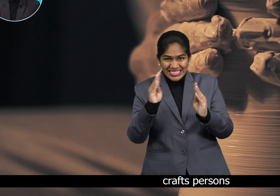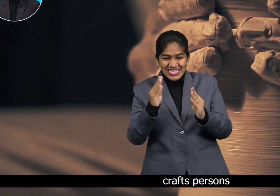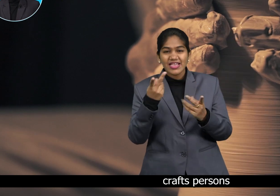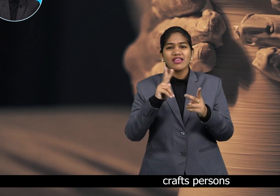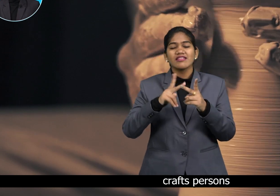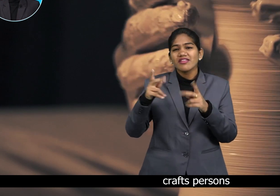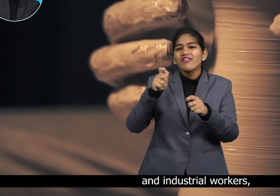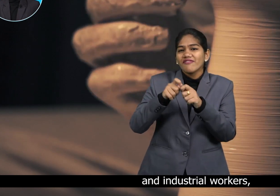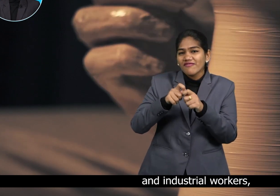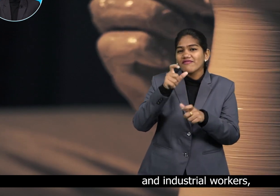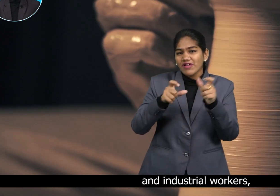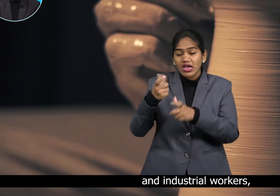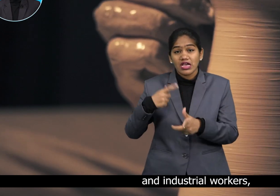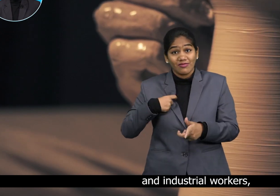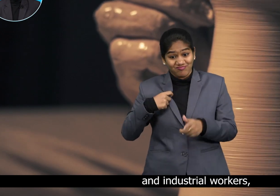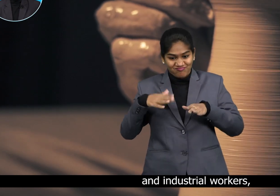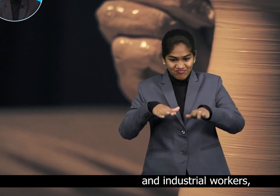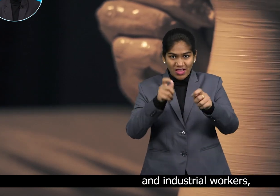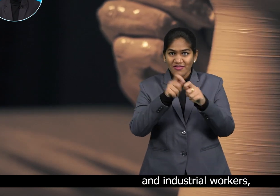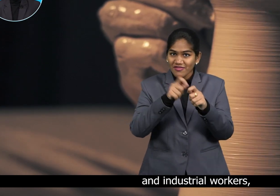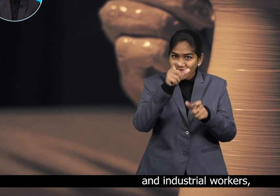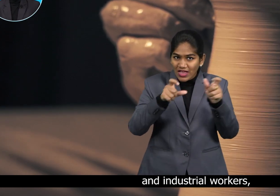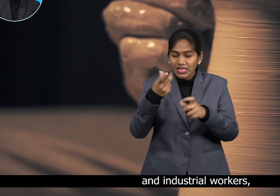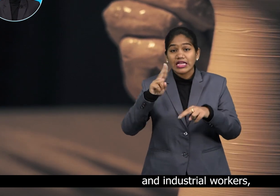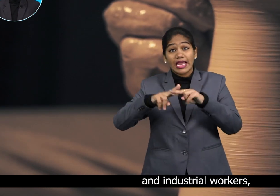craftspersons, and industrial workers.